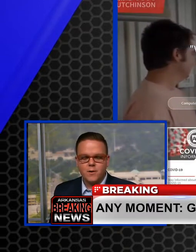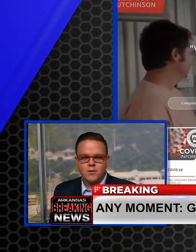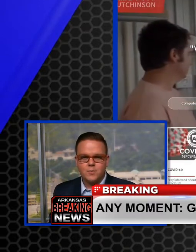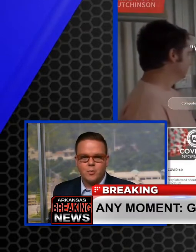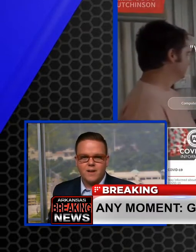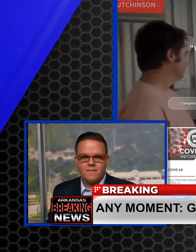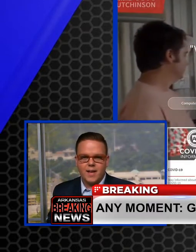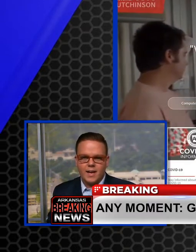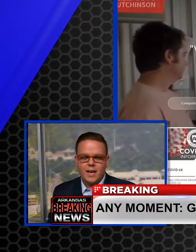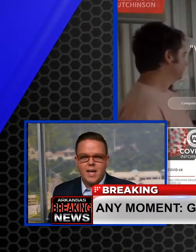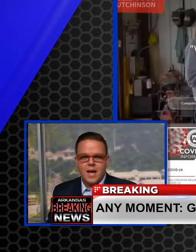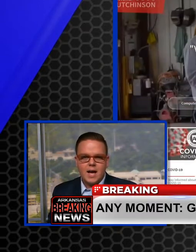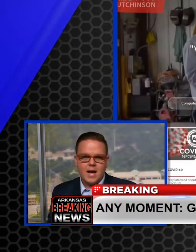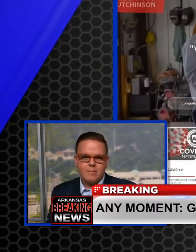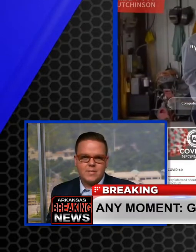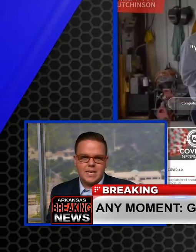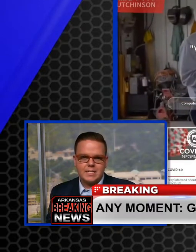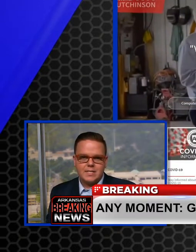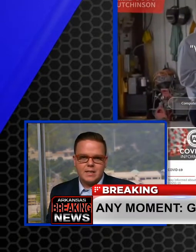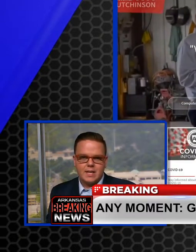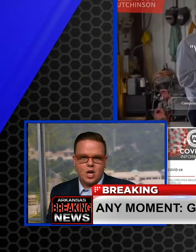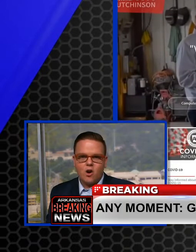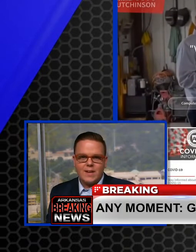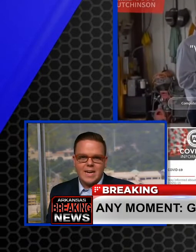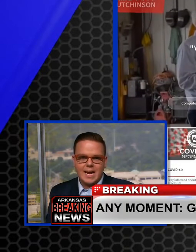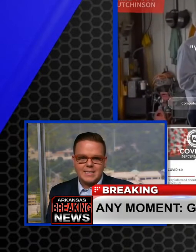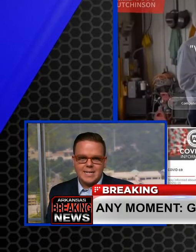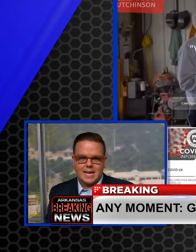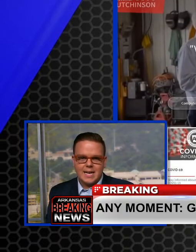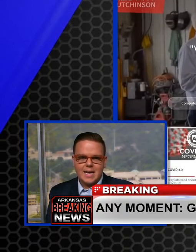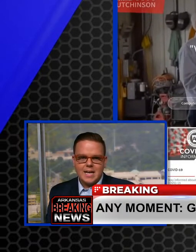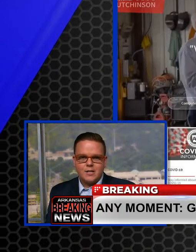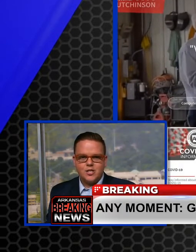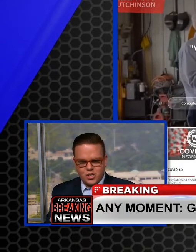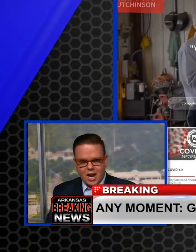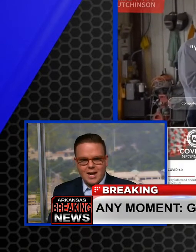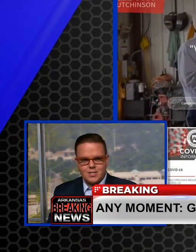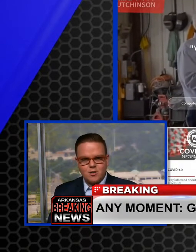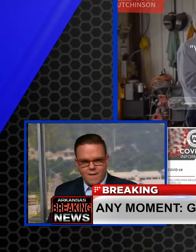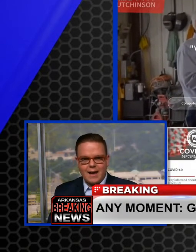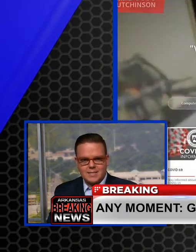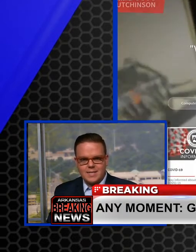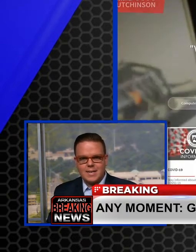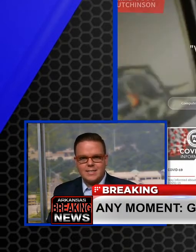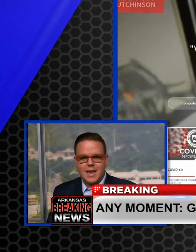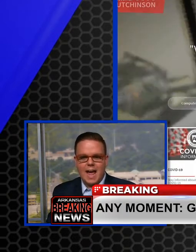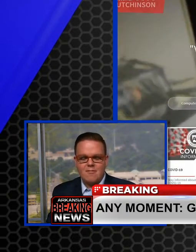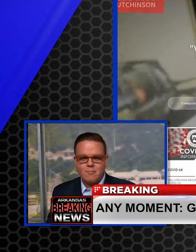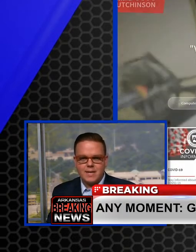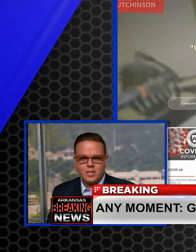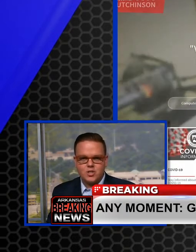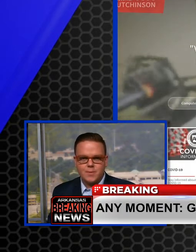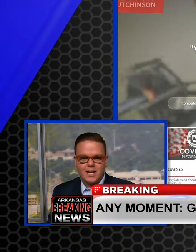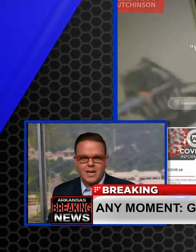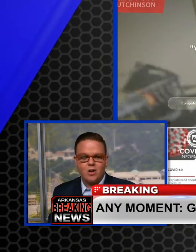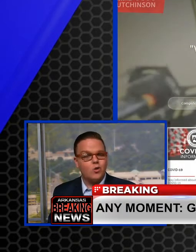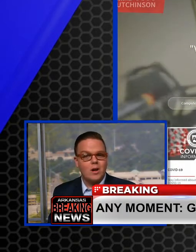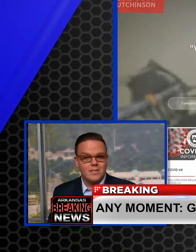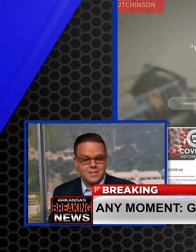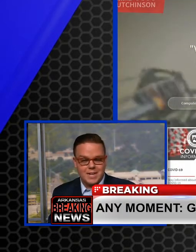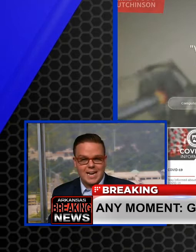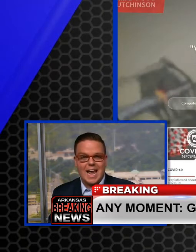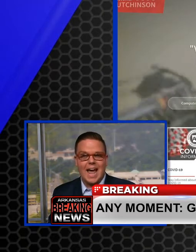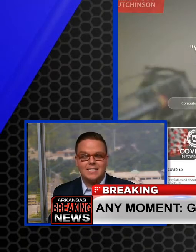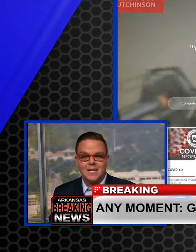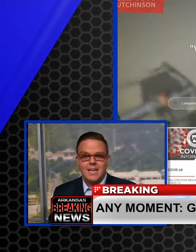the first briefing since the COVID-19 shots, those vaccines, have been distributed across